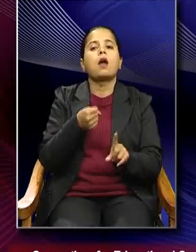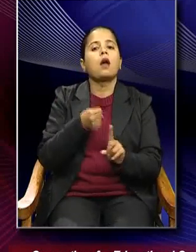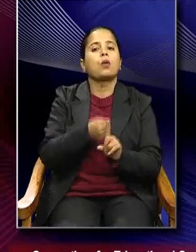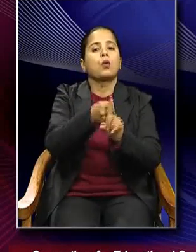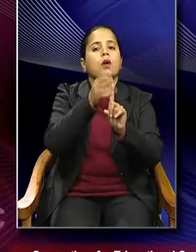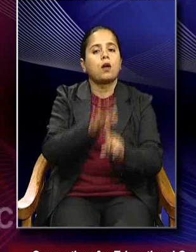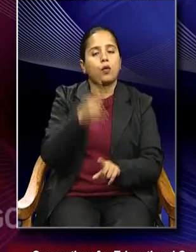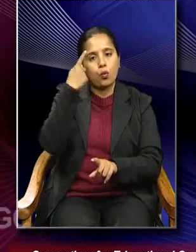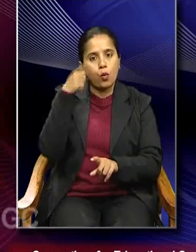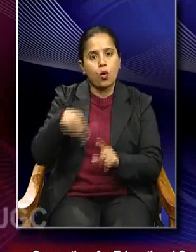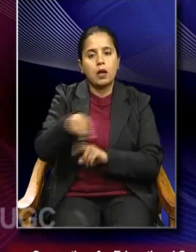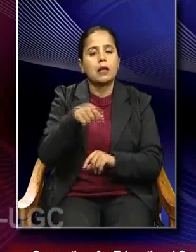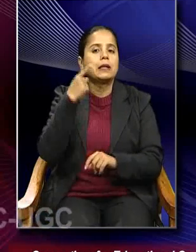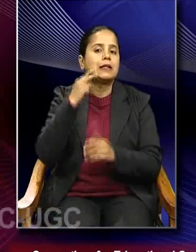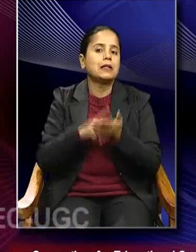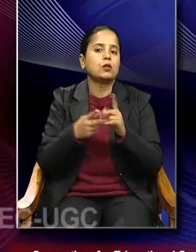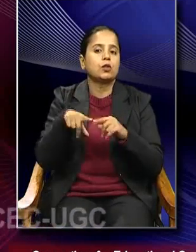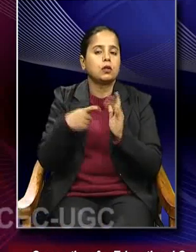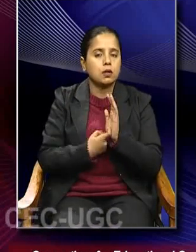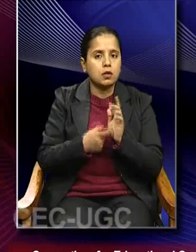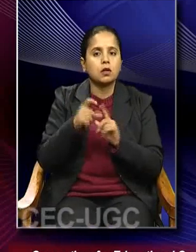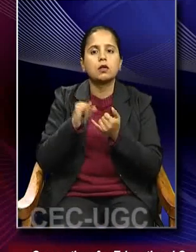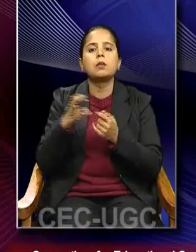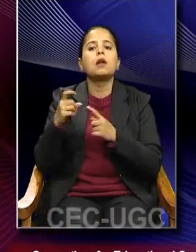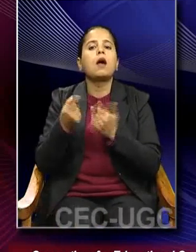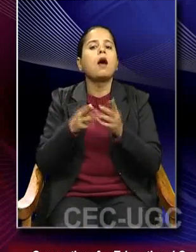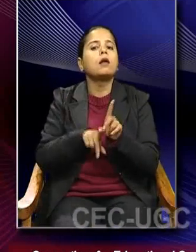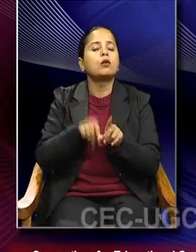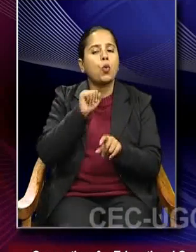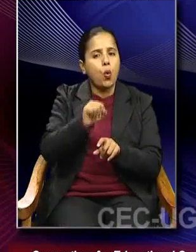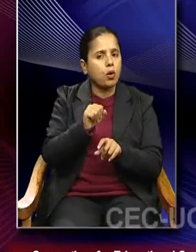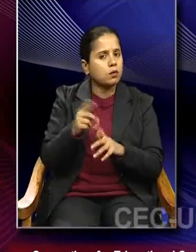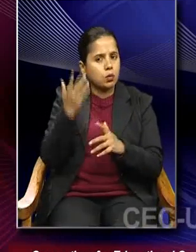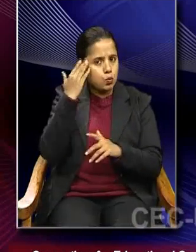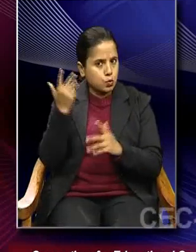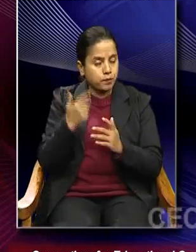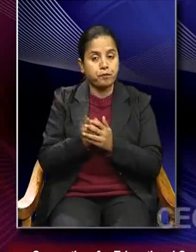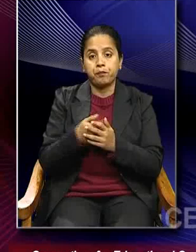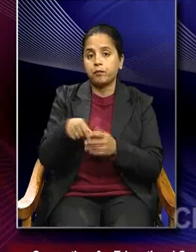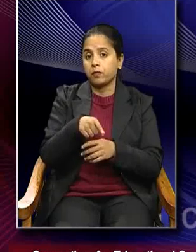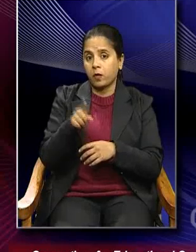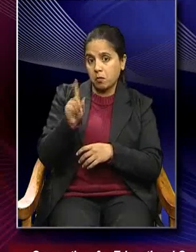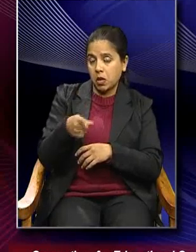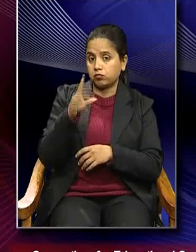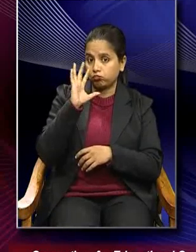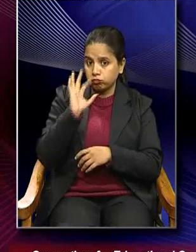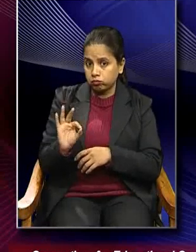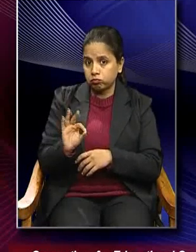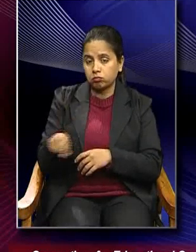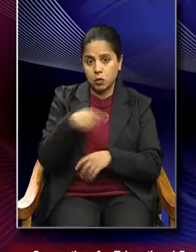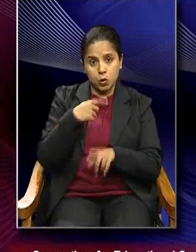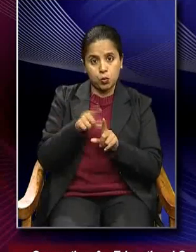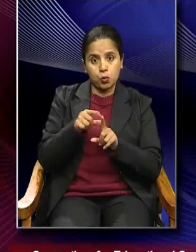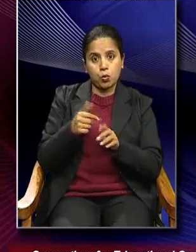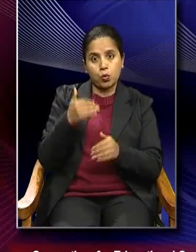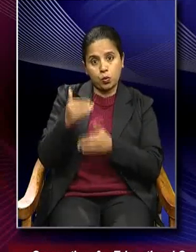advocated interdisciplinarity. Interdisciplinarity in the sense that it is not necessary that we do away